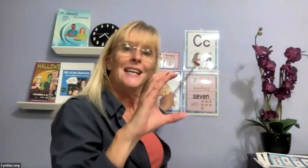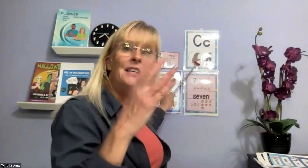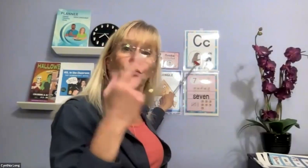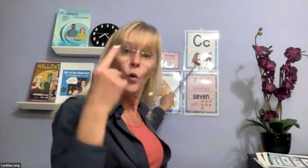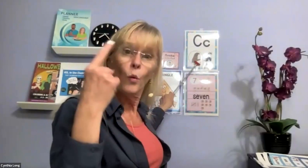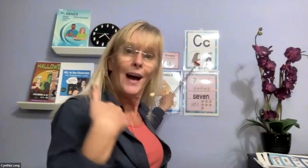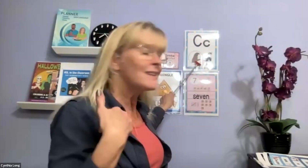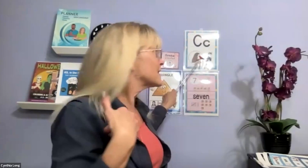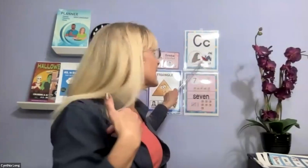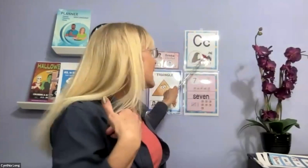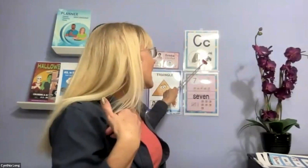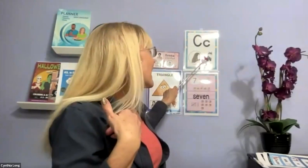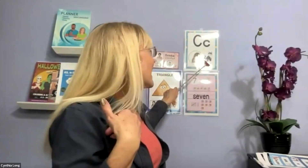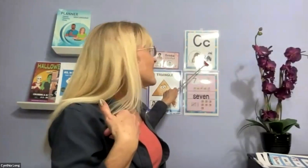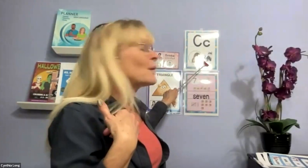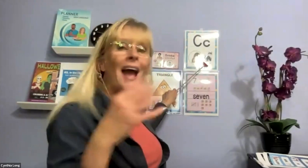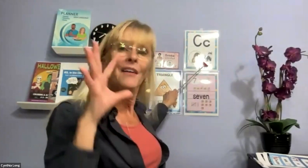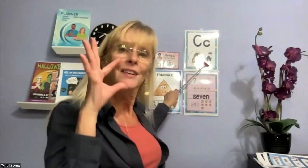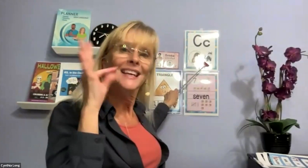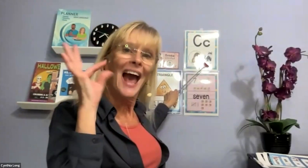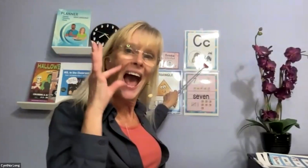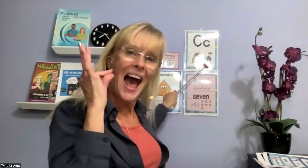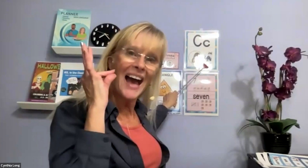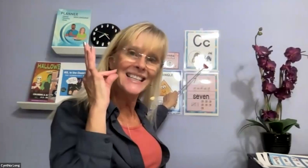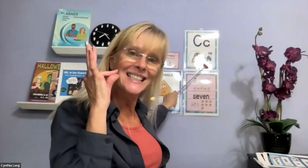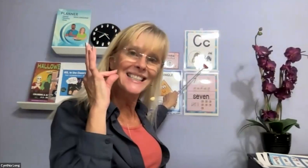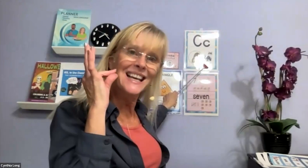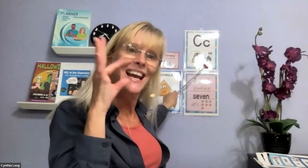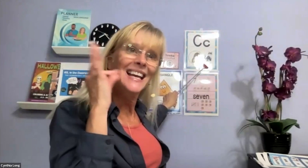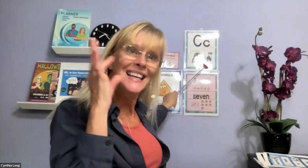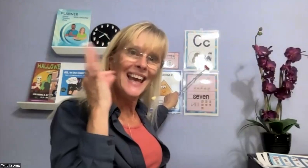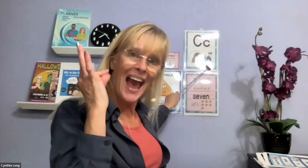C is for what? And then we have cat, cat,